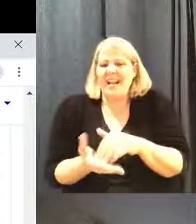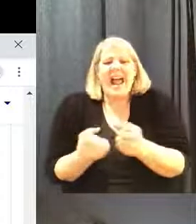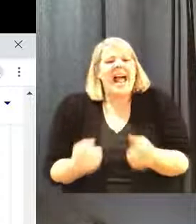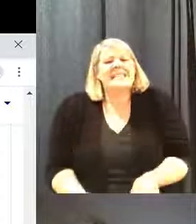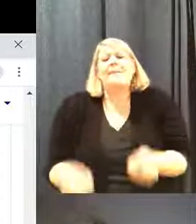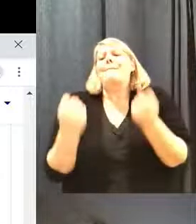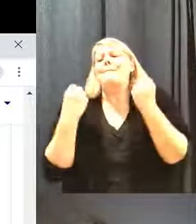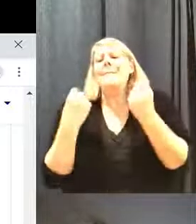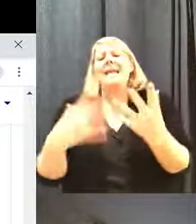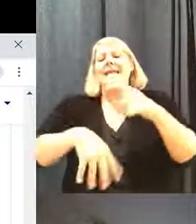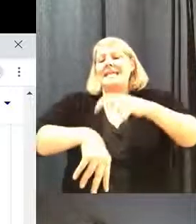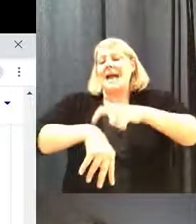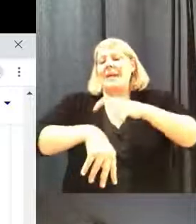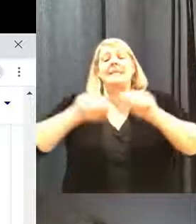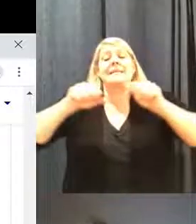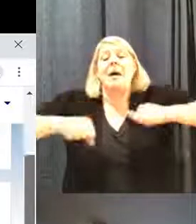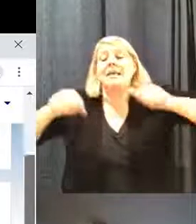content.